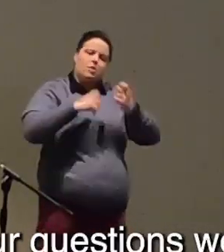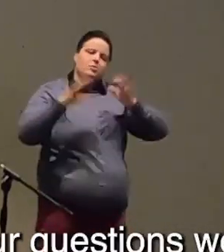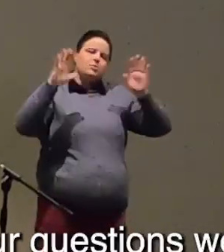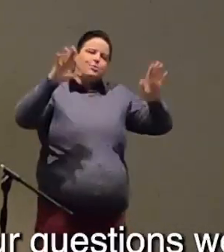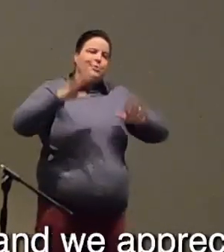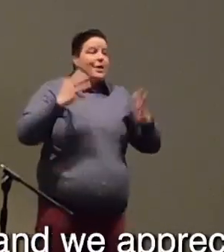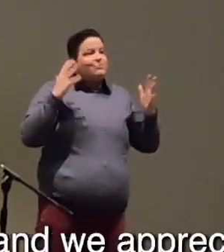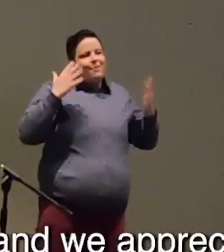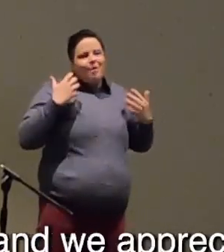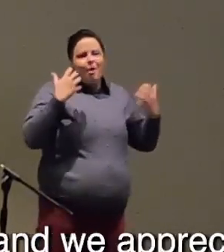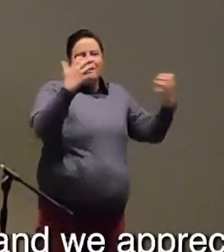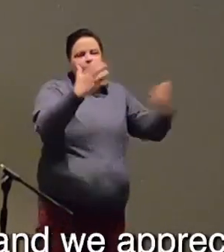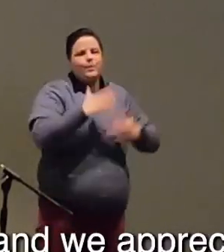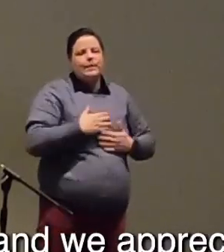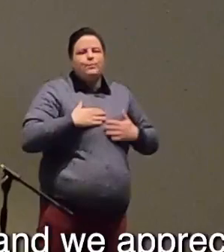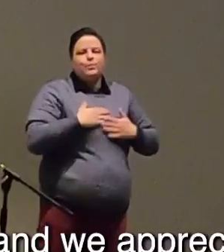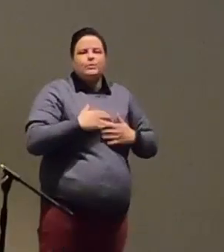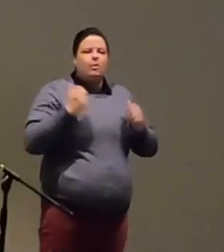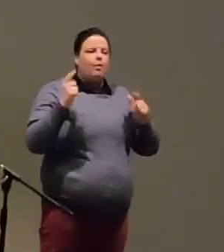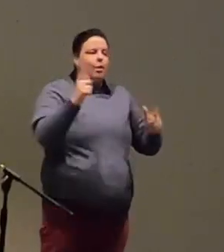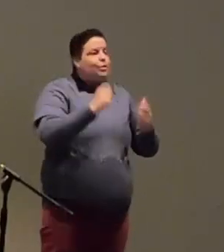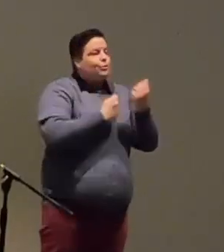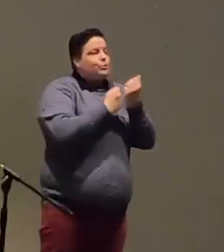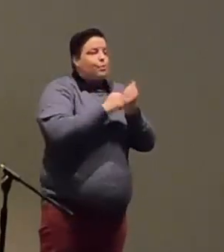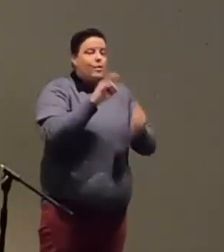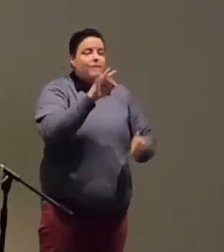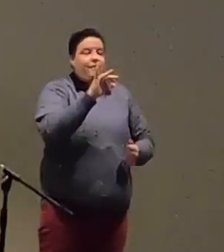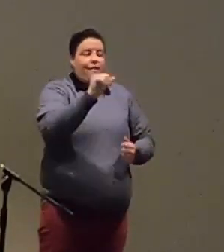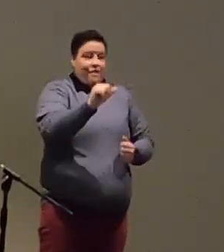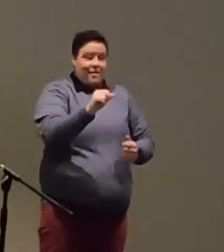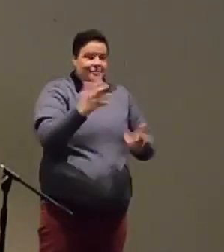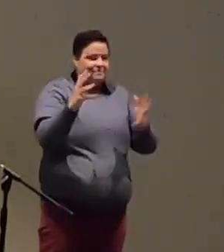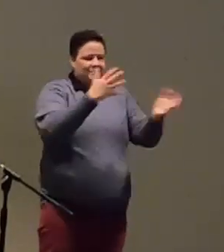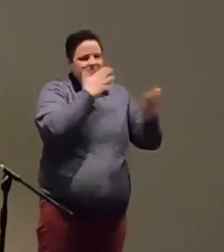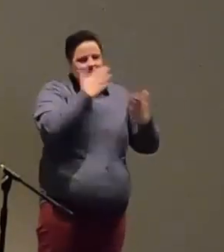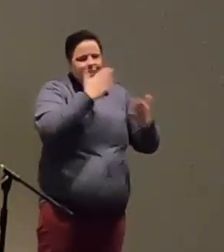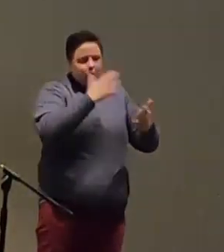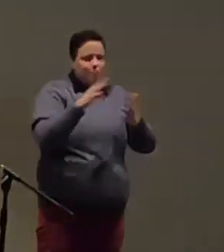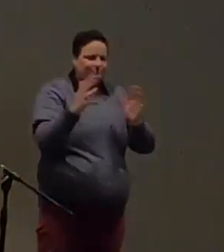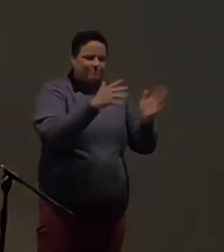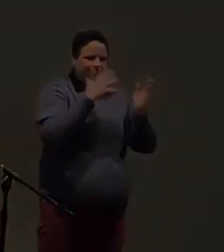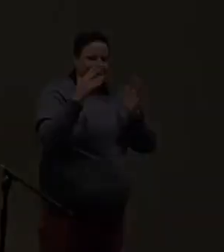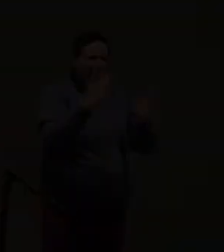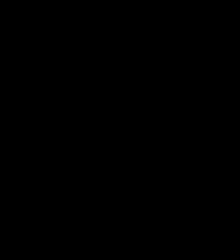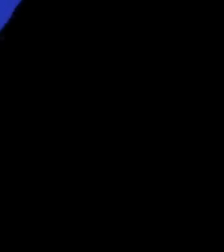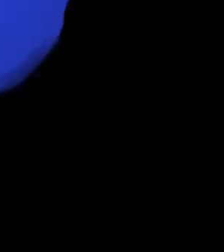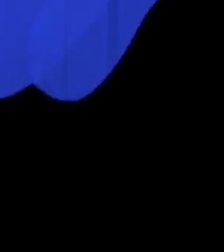You're a great audience, and we appreciate all your support of the FIA. Thank you.